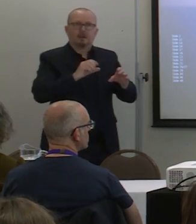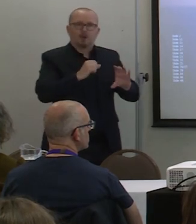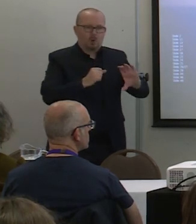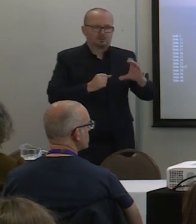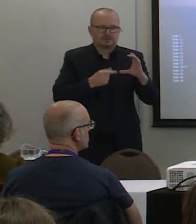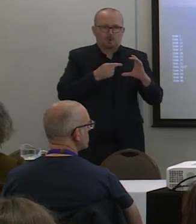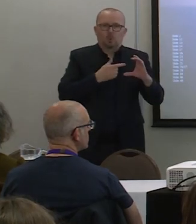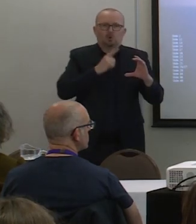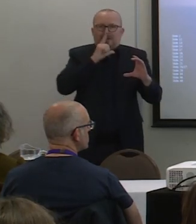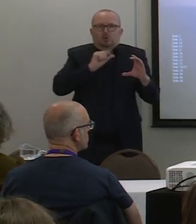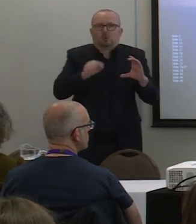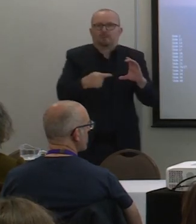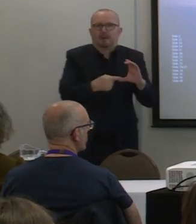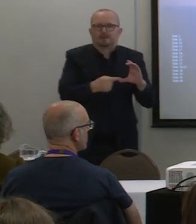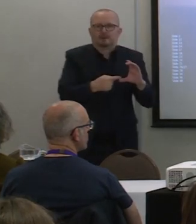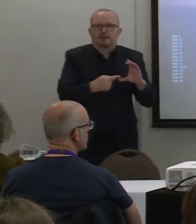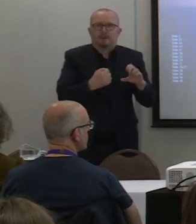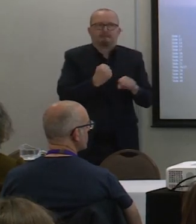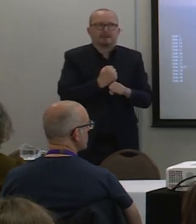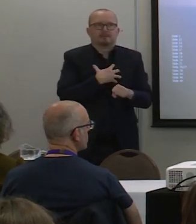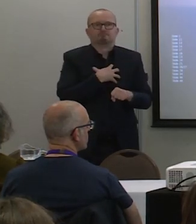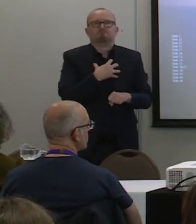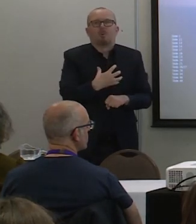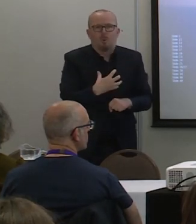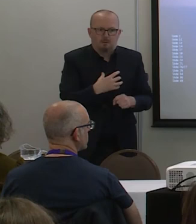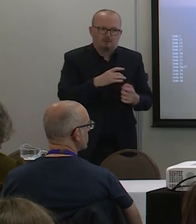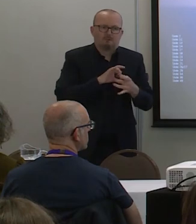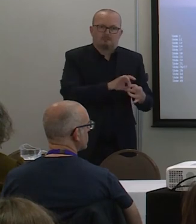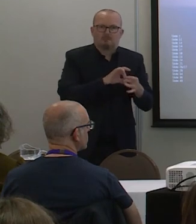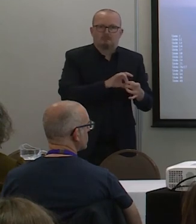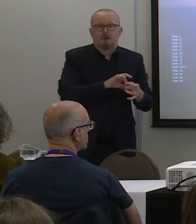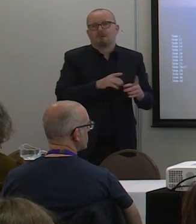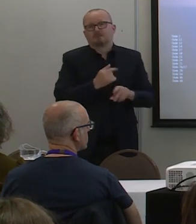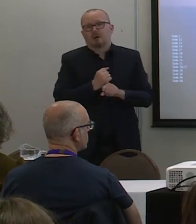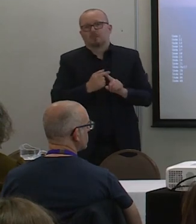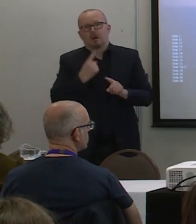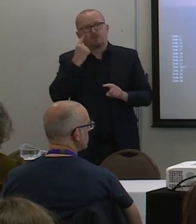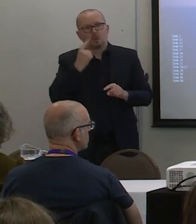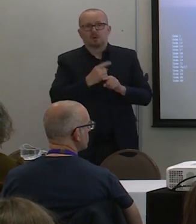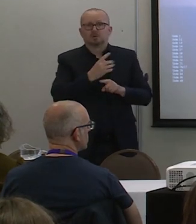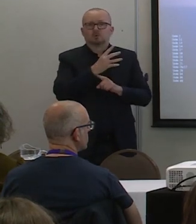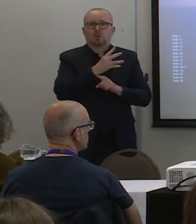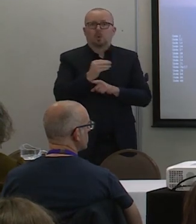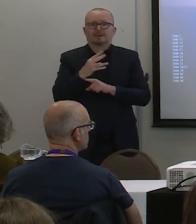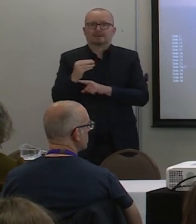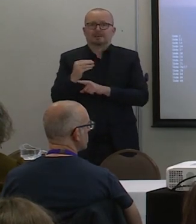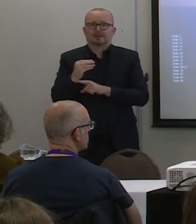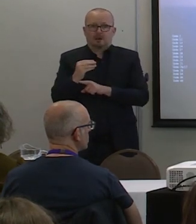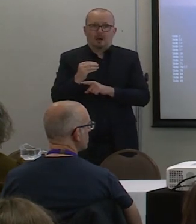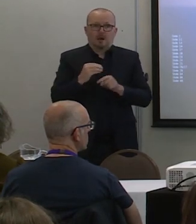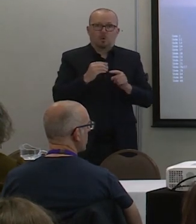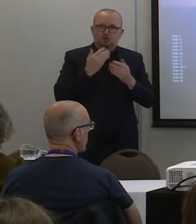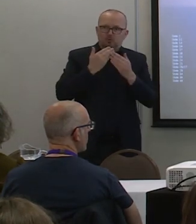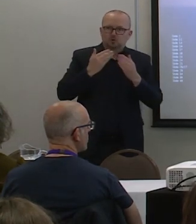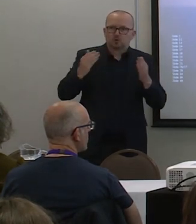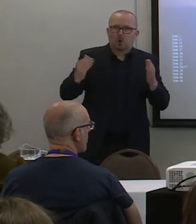more. I had bright ideas, for instance, about trying to illustrate squid accelerating through the water